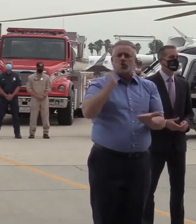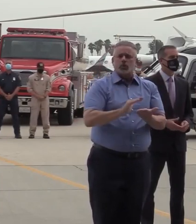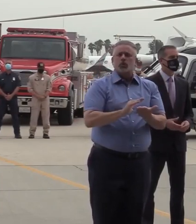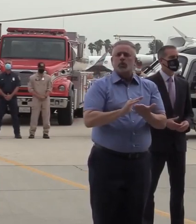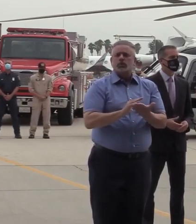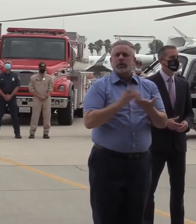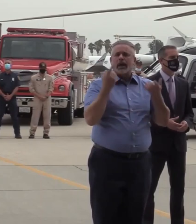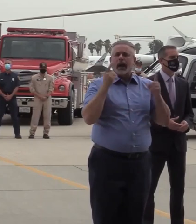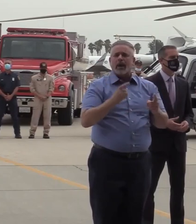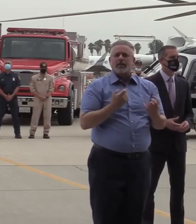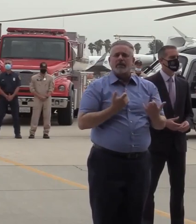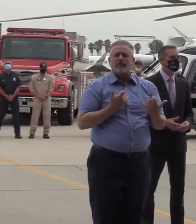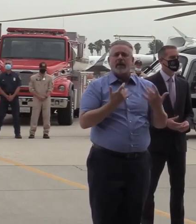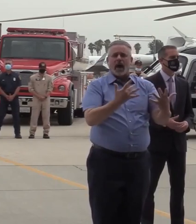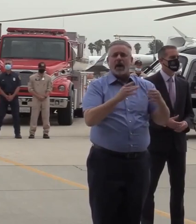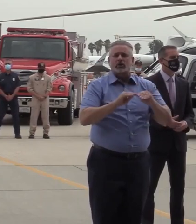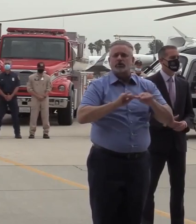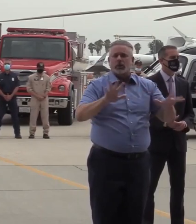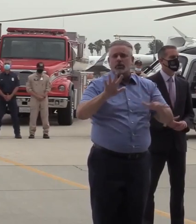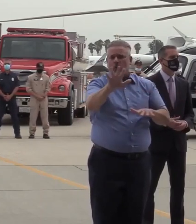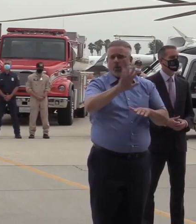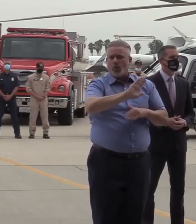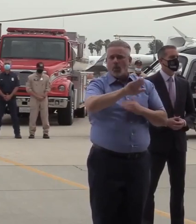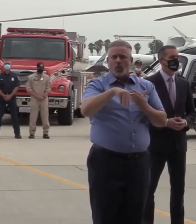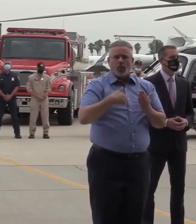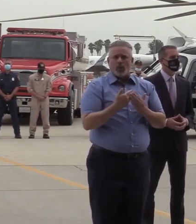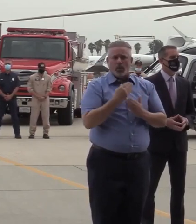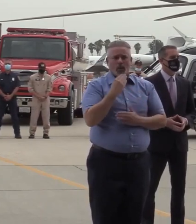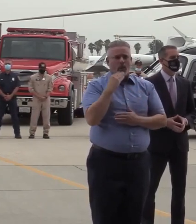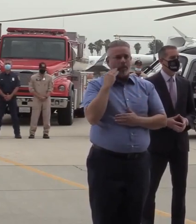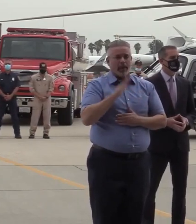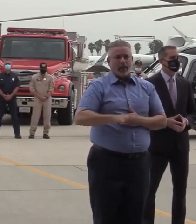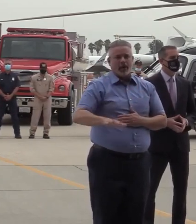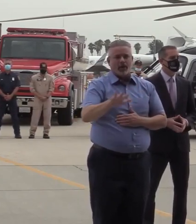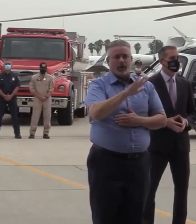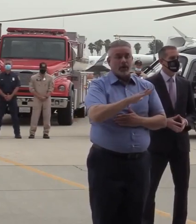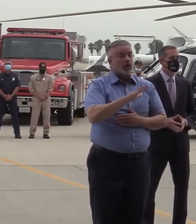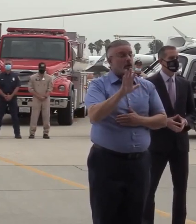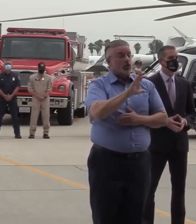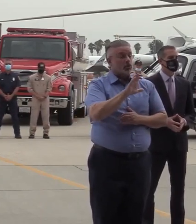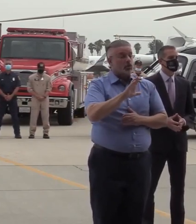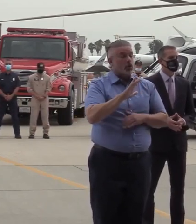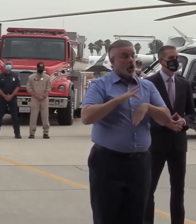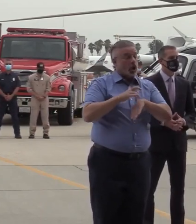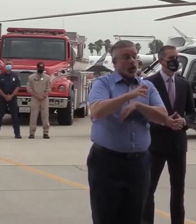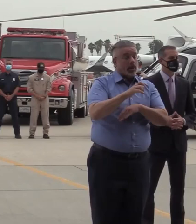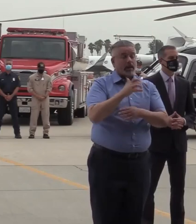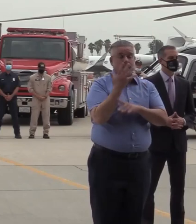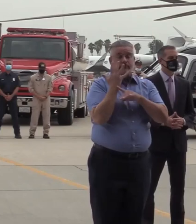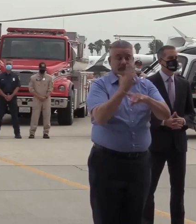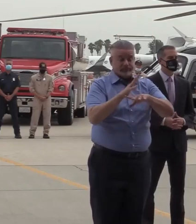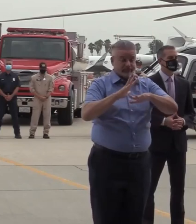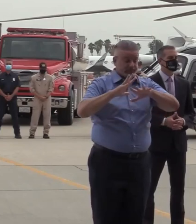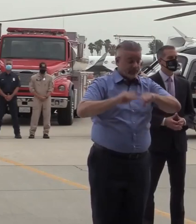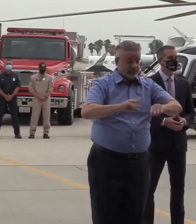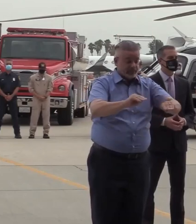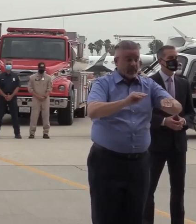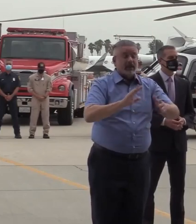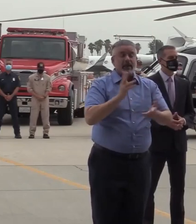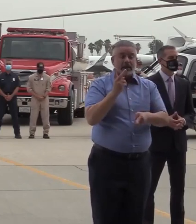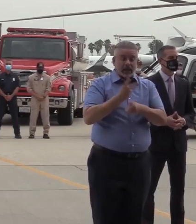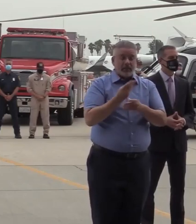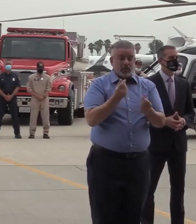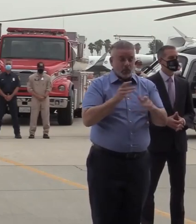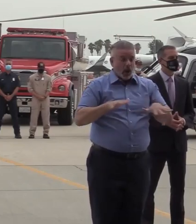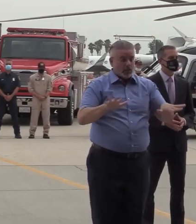the likelihood of wildfire spread in your own neighborhoods. Make sure you do that early brush clearance and maintain these properties so that